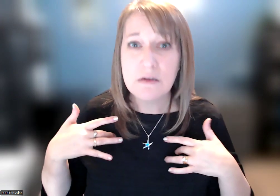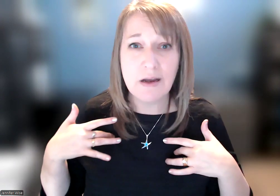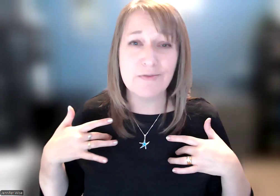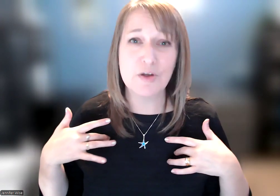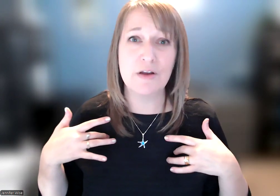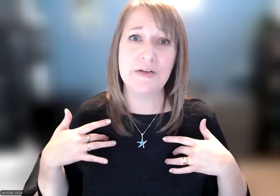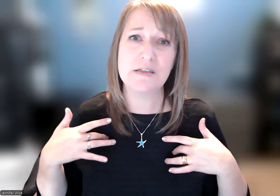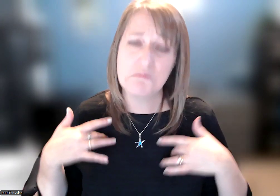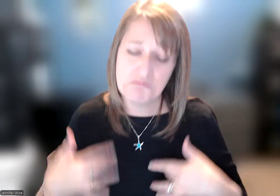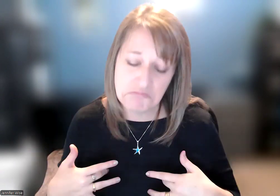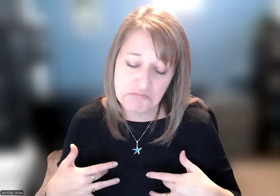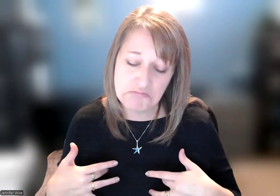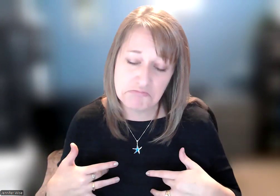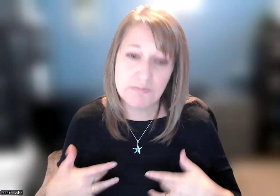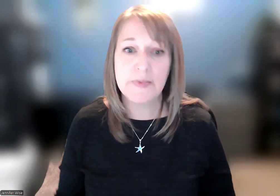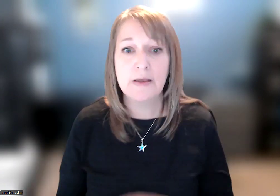kind of look on your face.